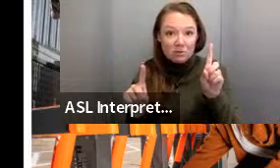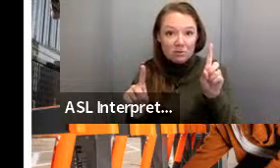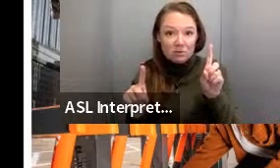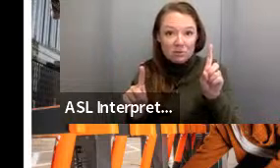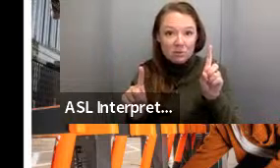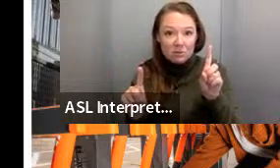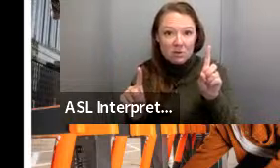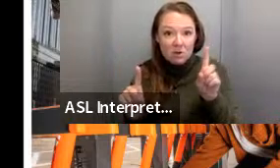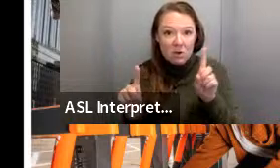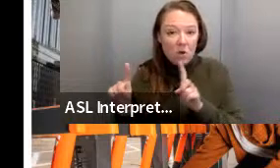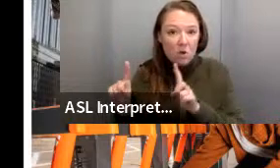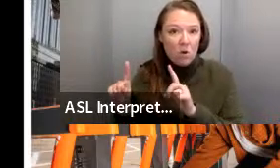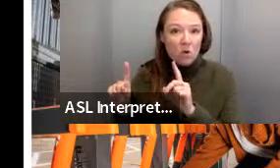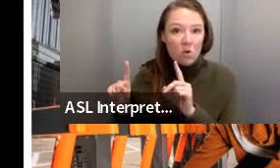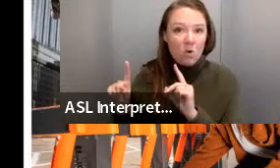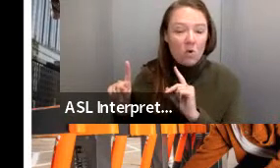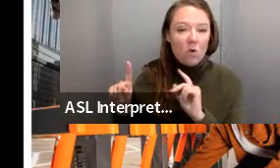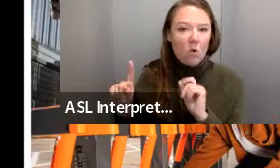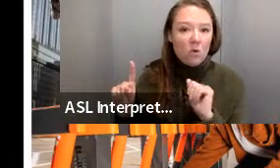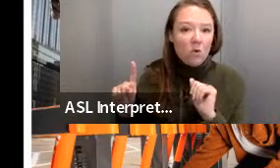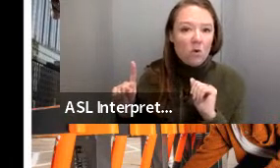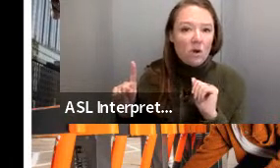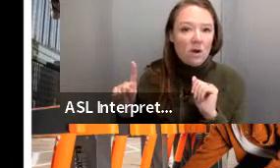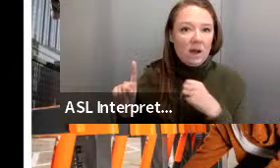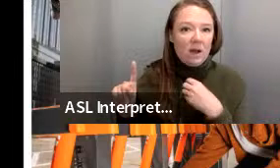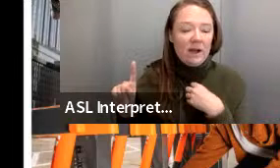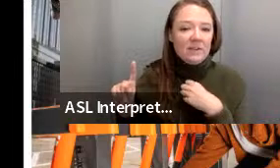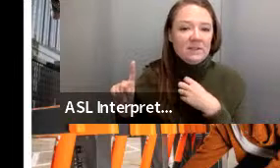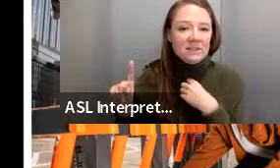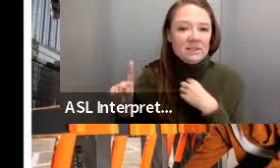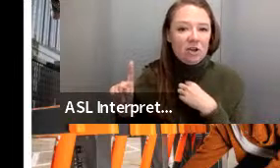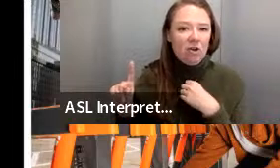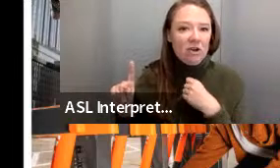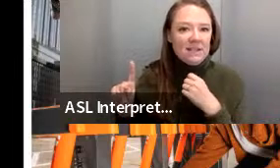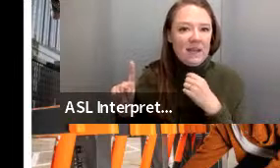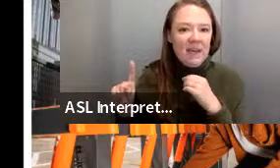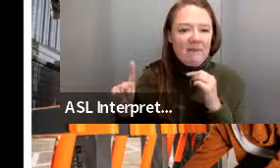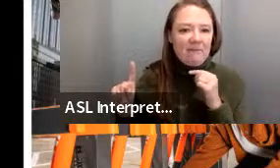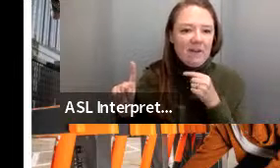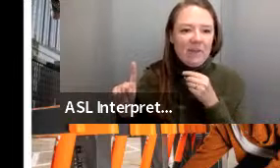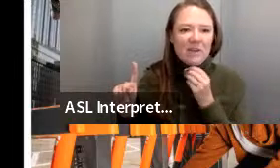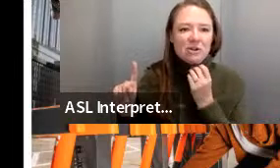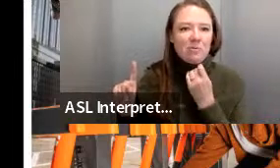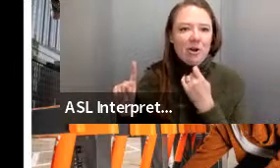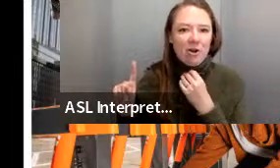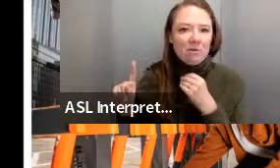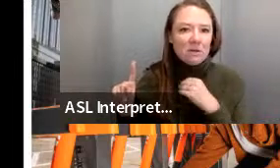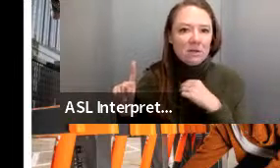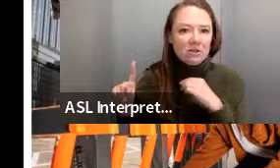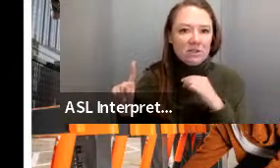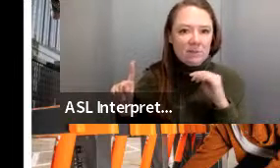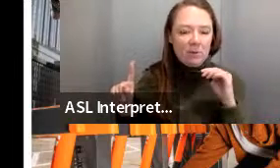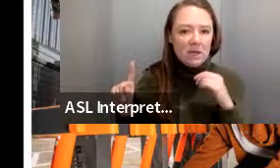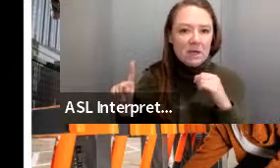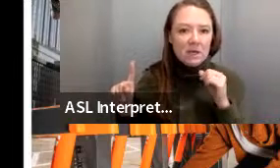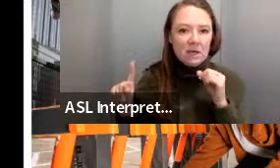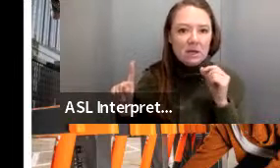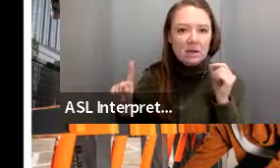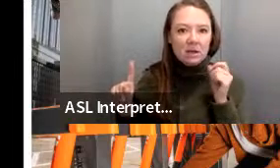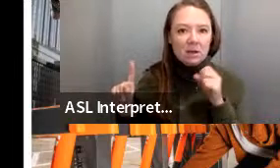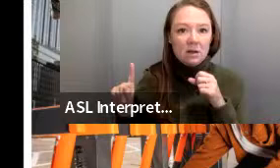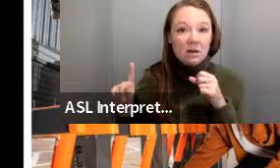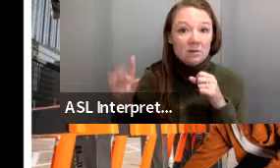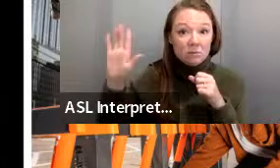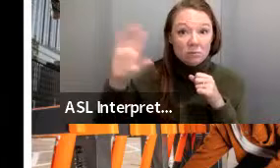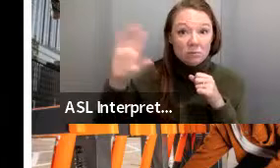effect, Spin was granted a monopoly, and I'm aware I of. can't find the interpreter. Just a moment.